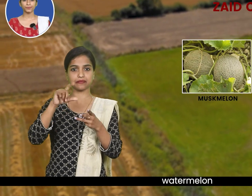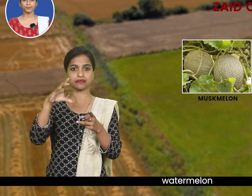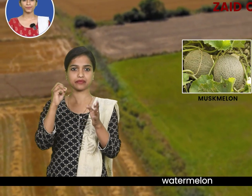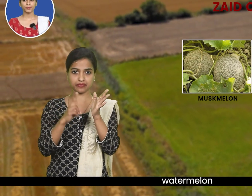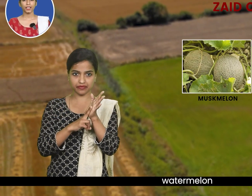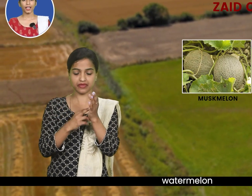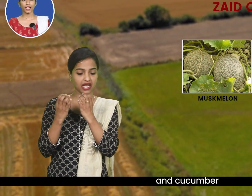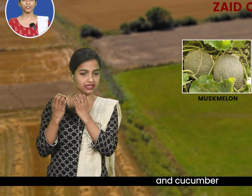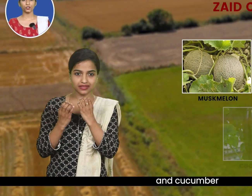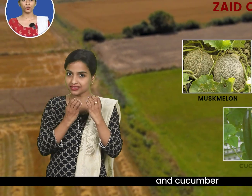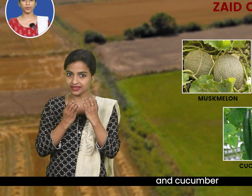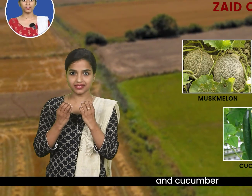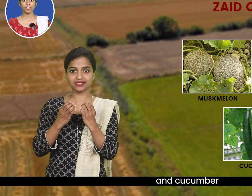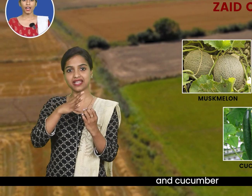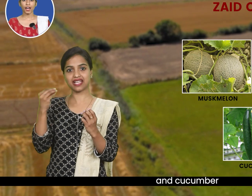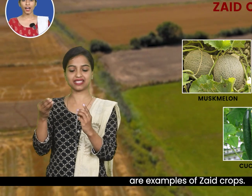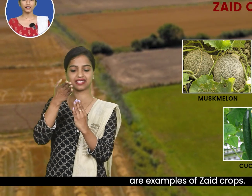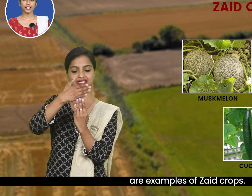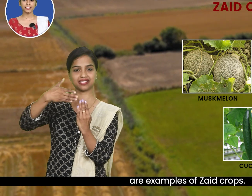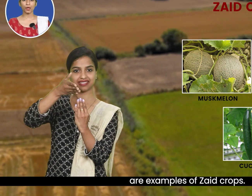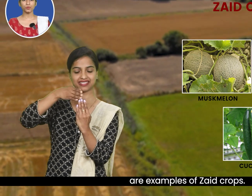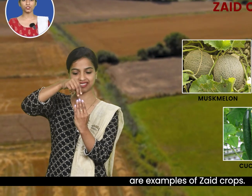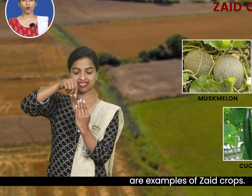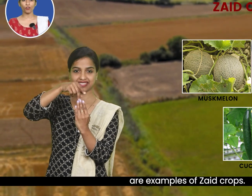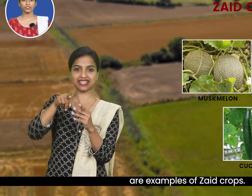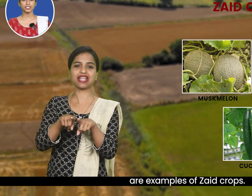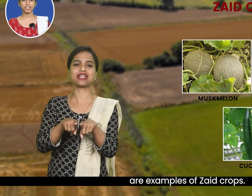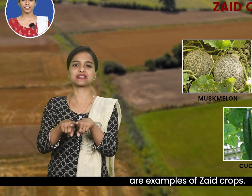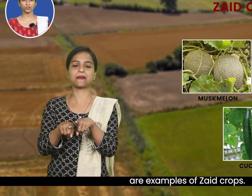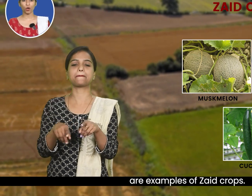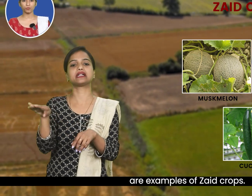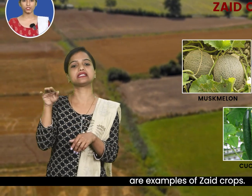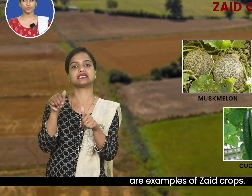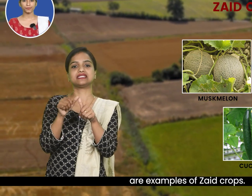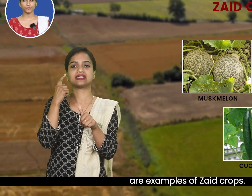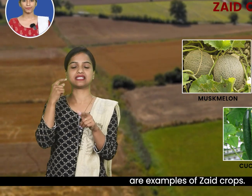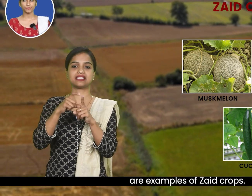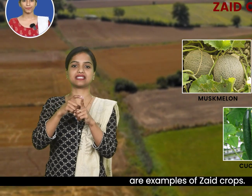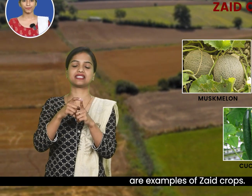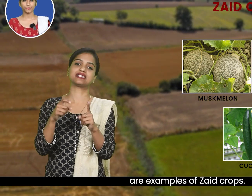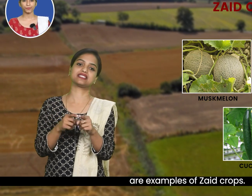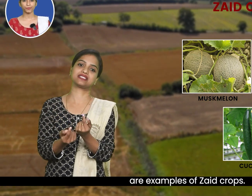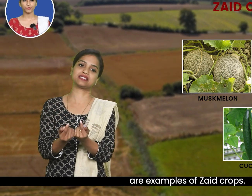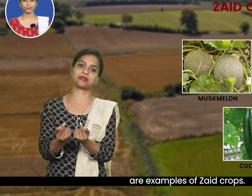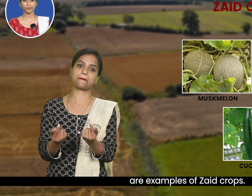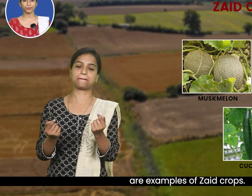watermelon and cucumber are examples of Zaid crops.